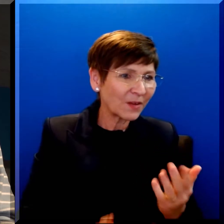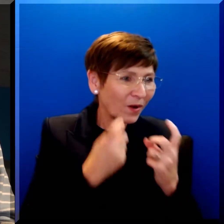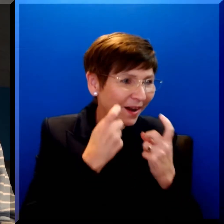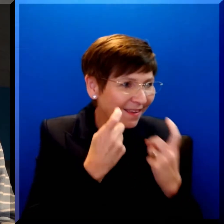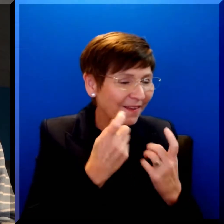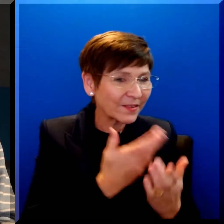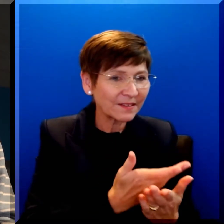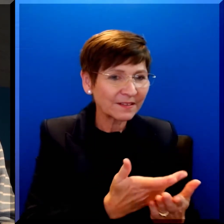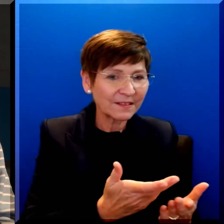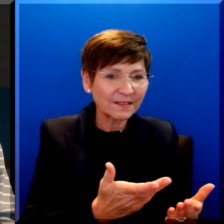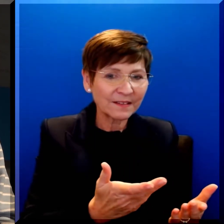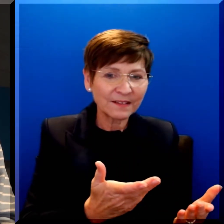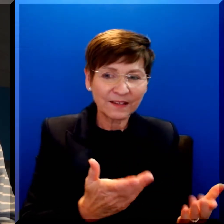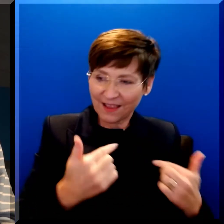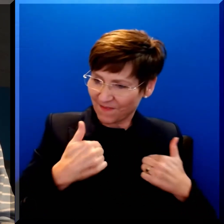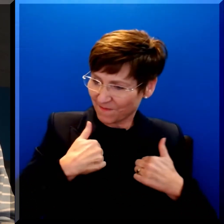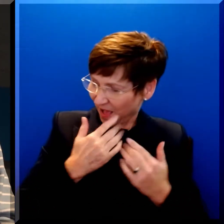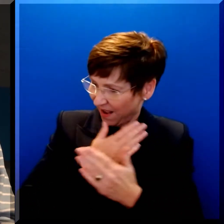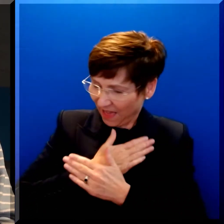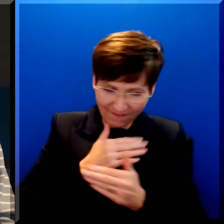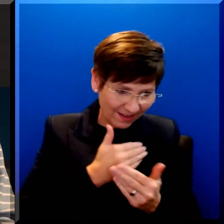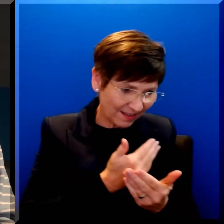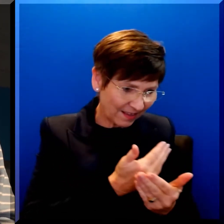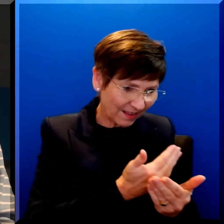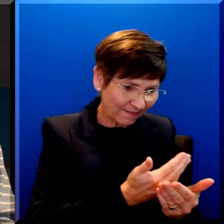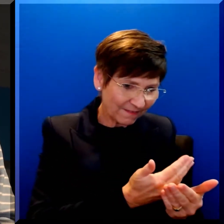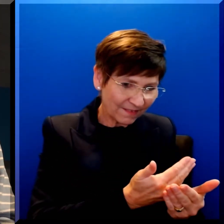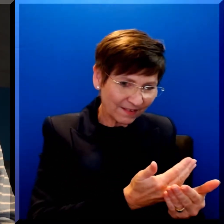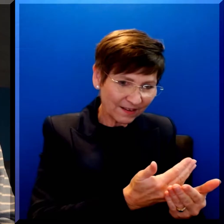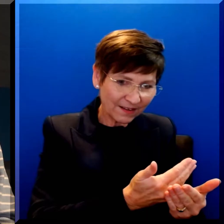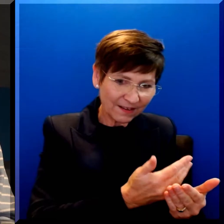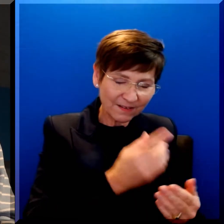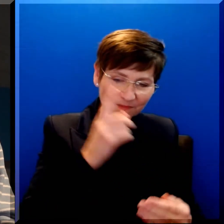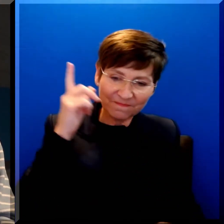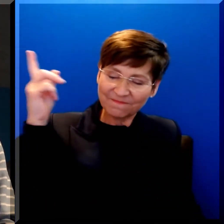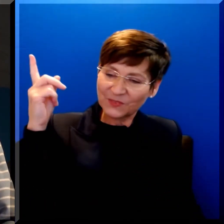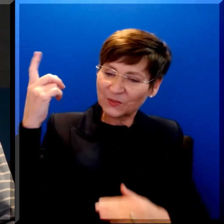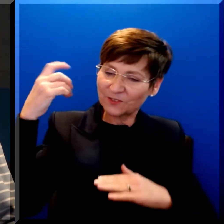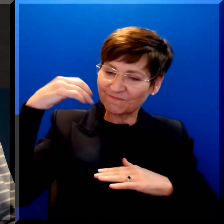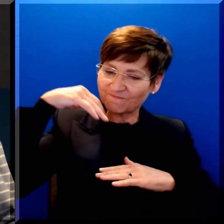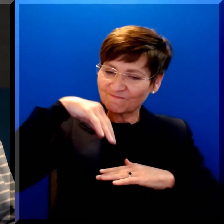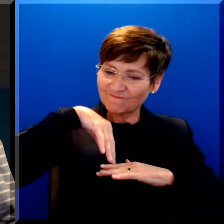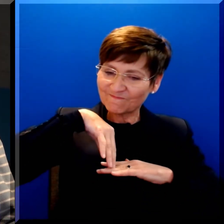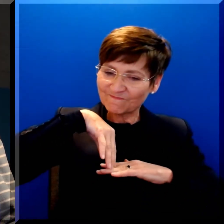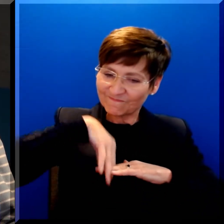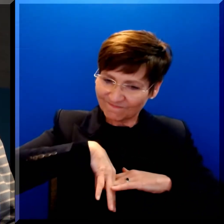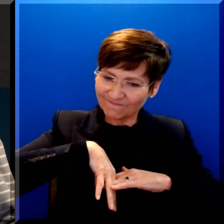And if your love is what I show, my heart is fuller still, I know.